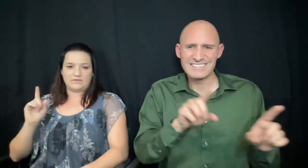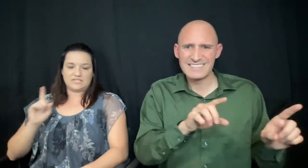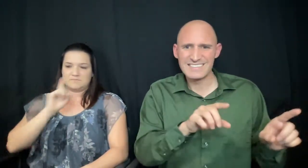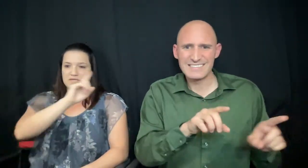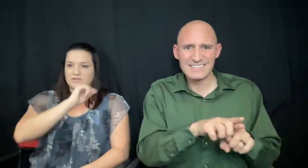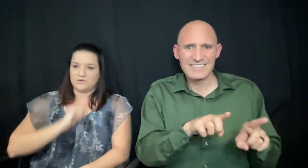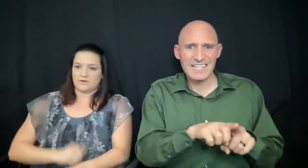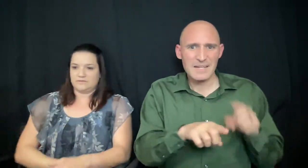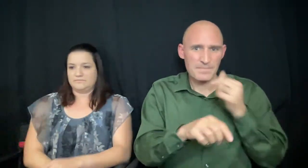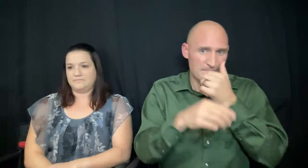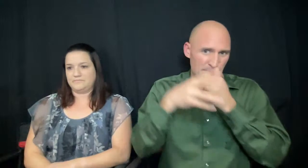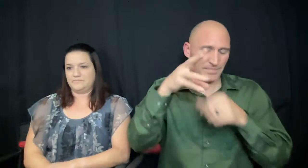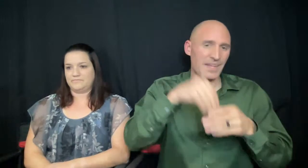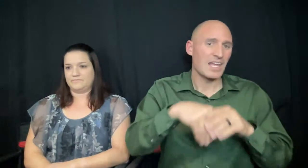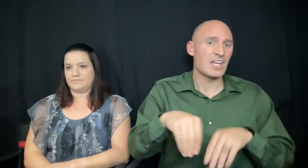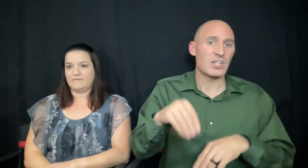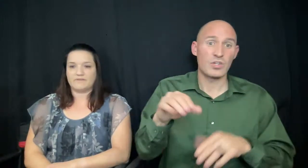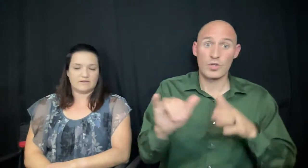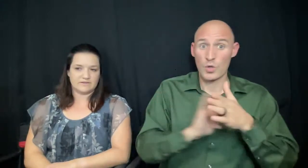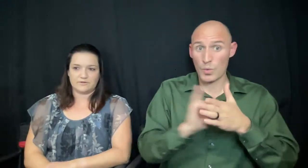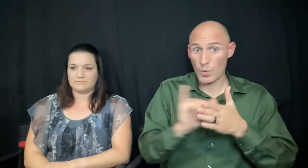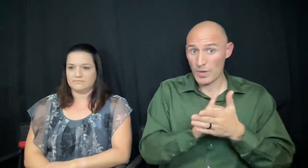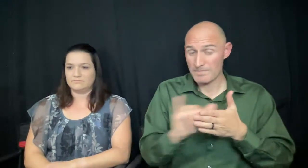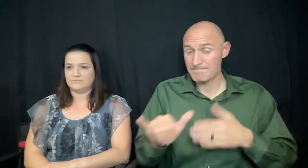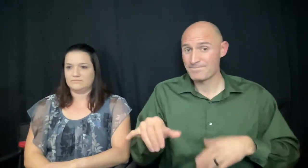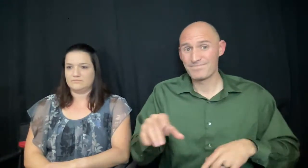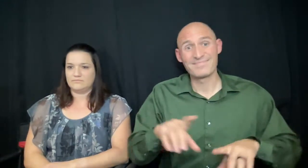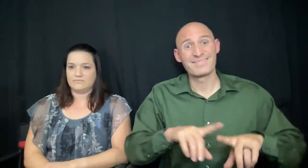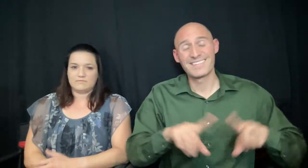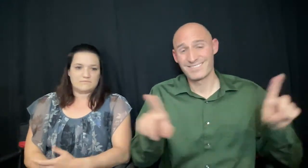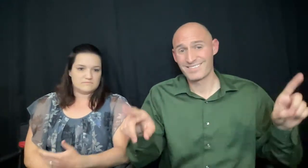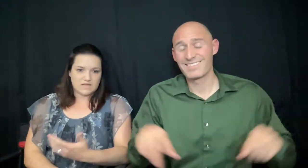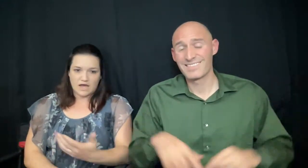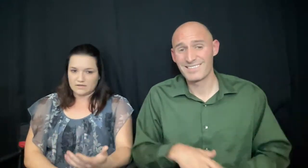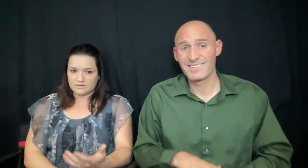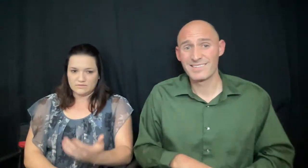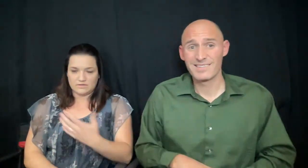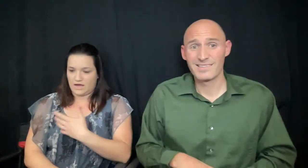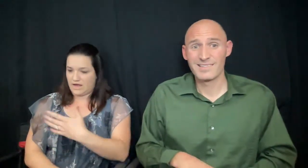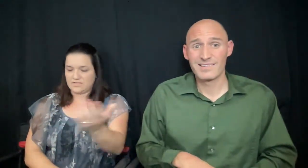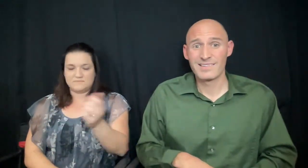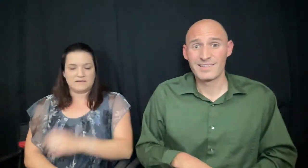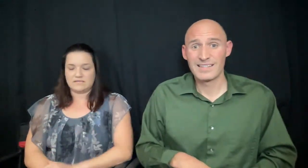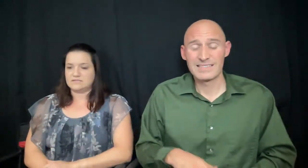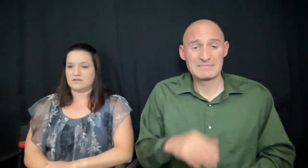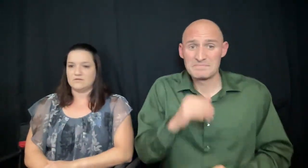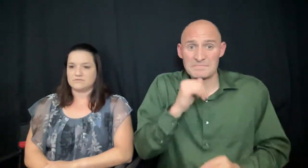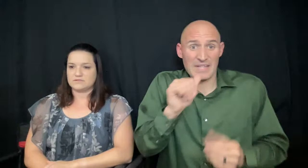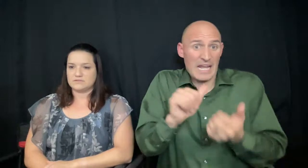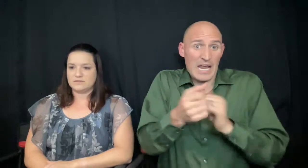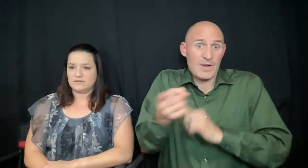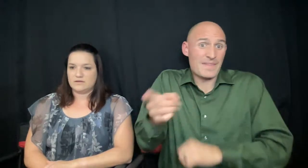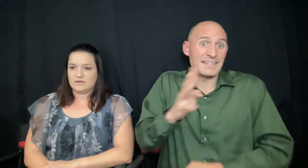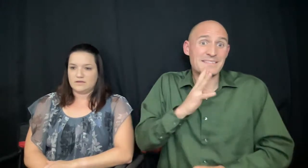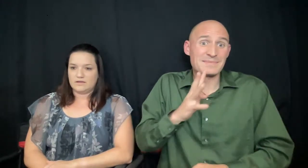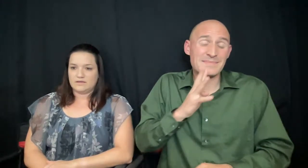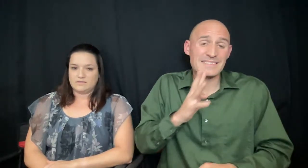they speak in New York. Very different. Not how they speak on the East Coast. Not